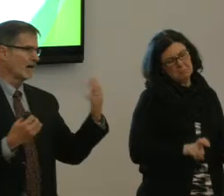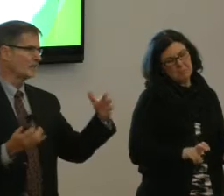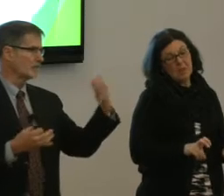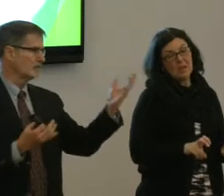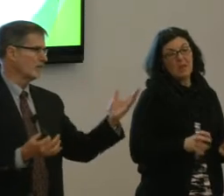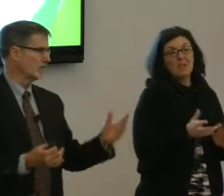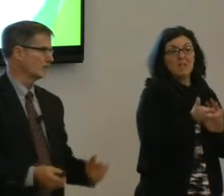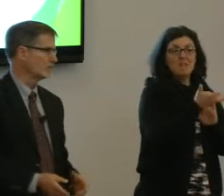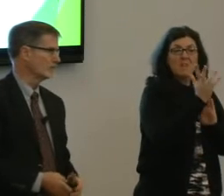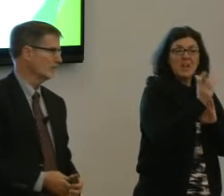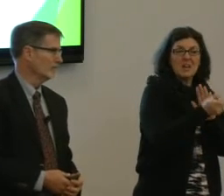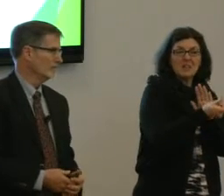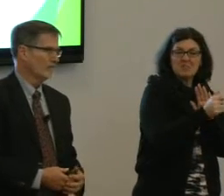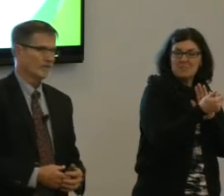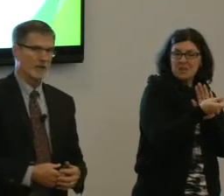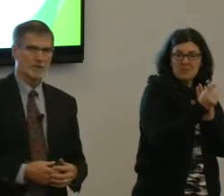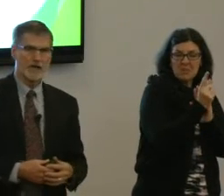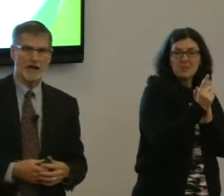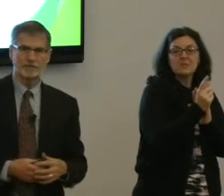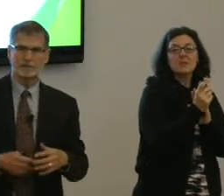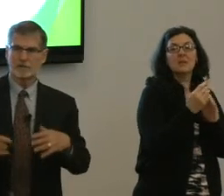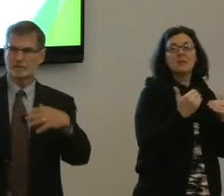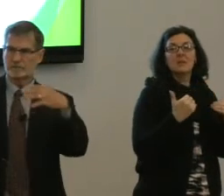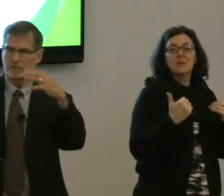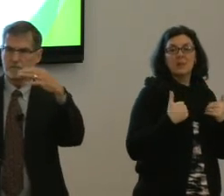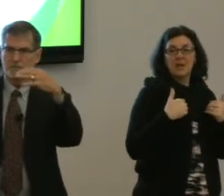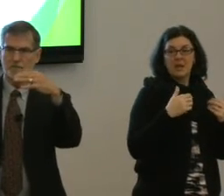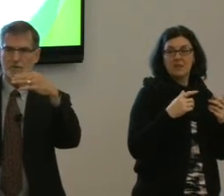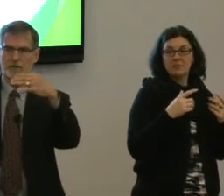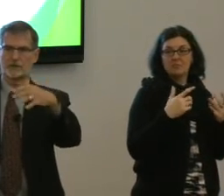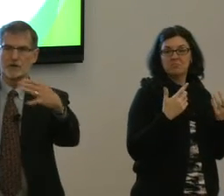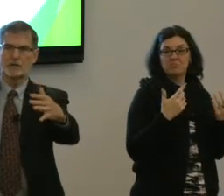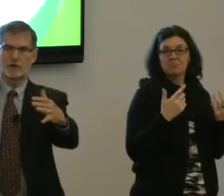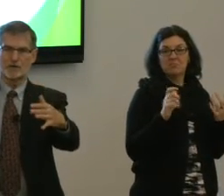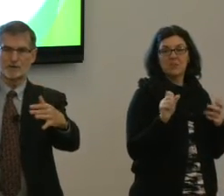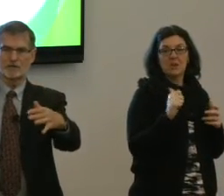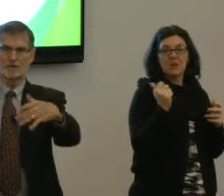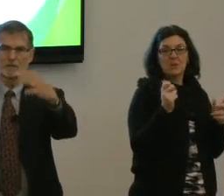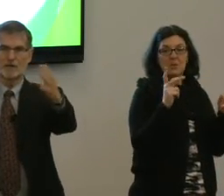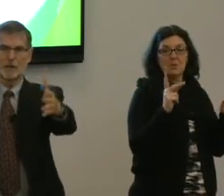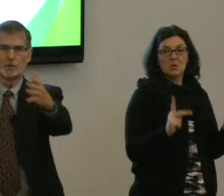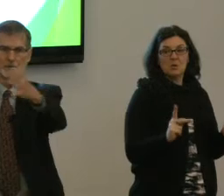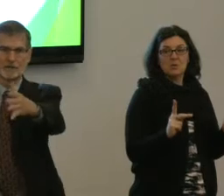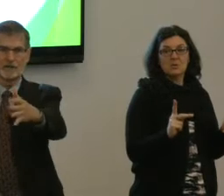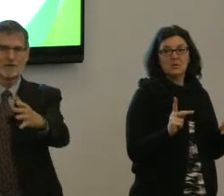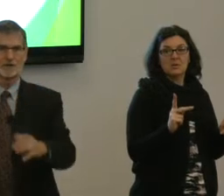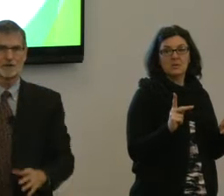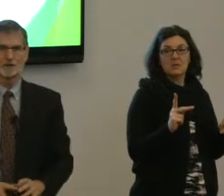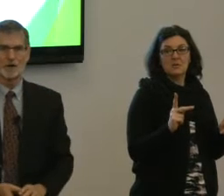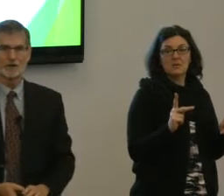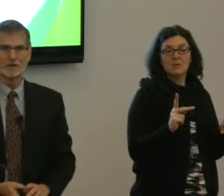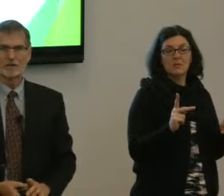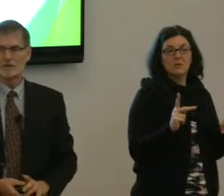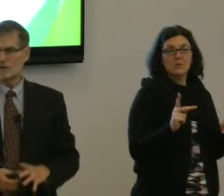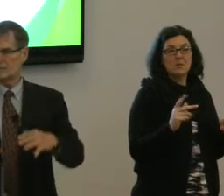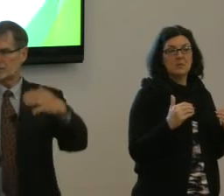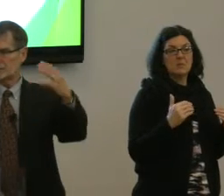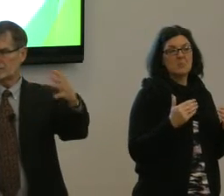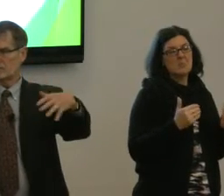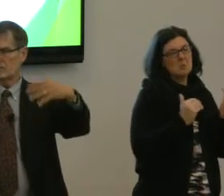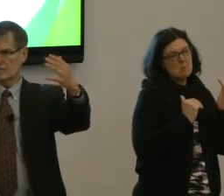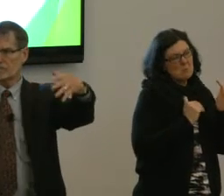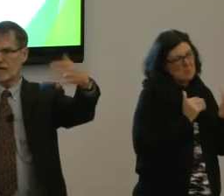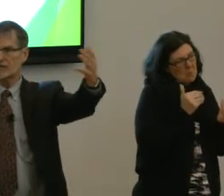within 5 or 10 minutes, they would have another young person, a little bit older than that son or daughter, who had